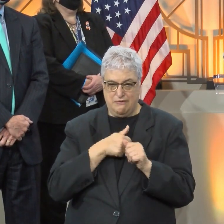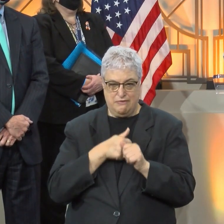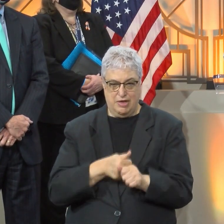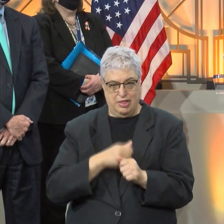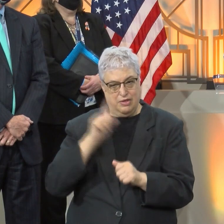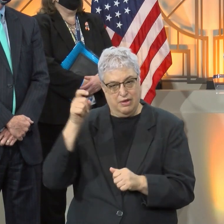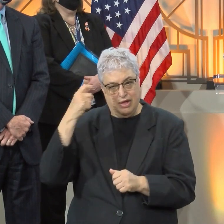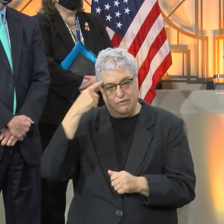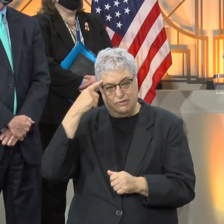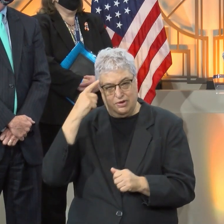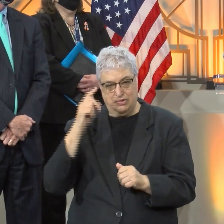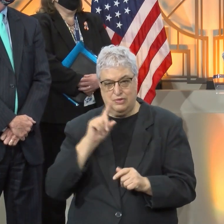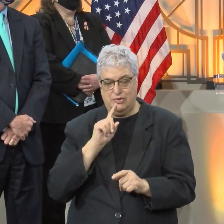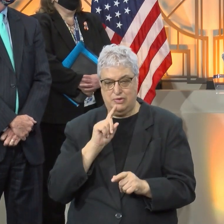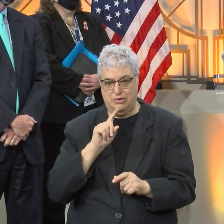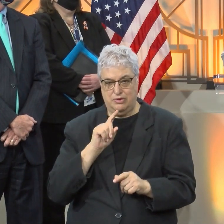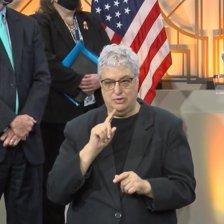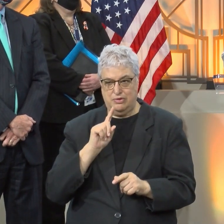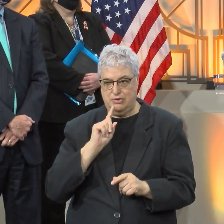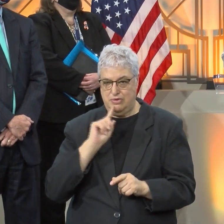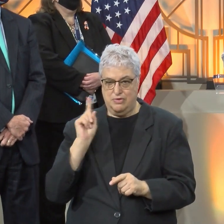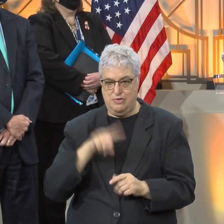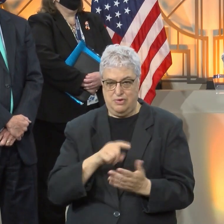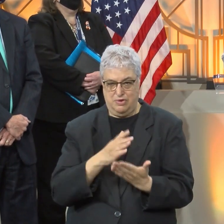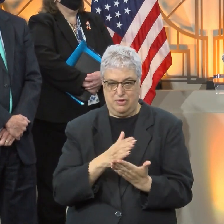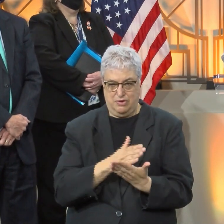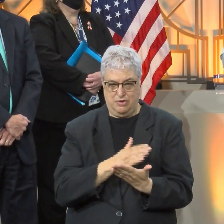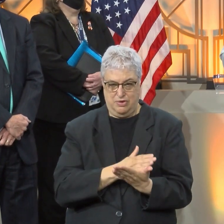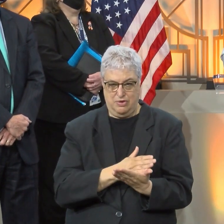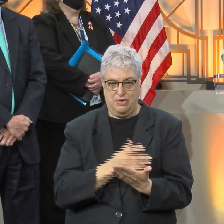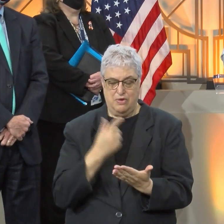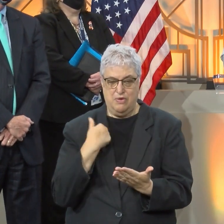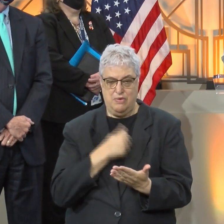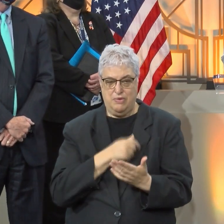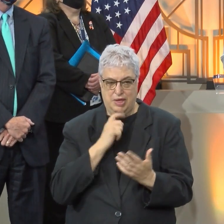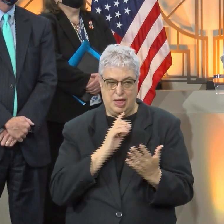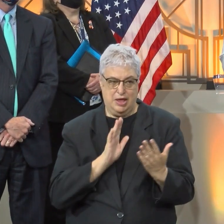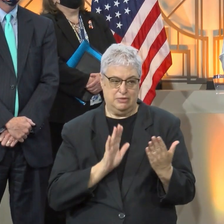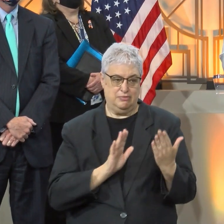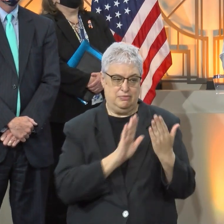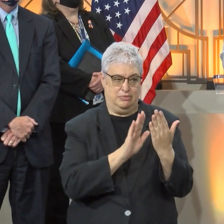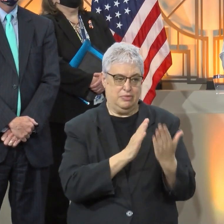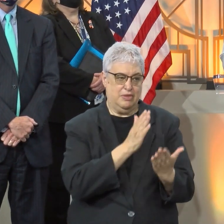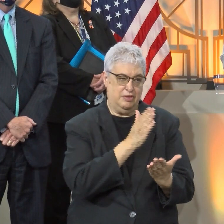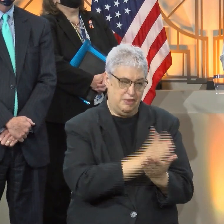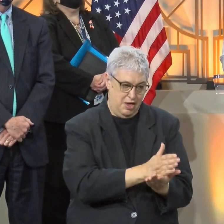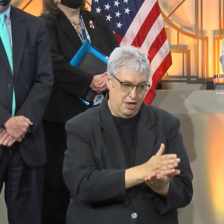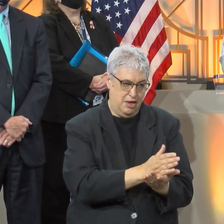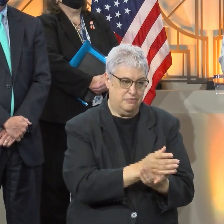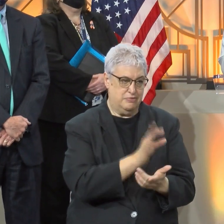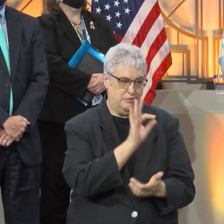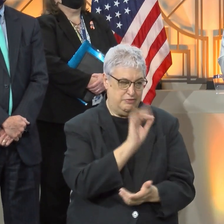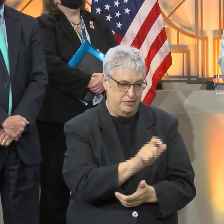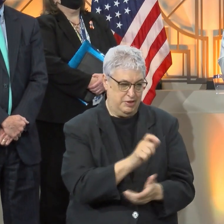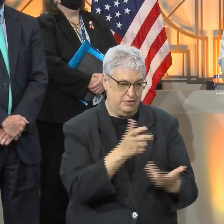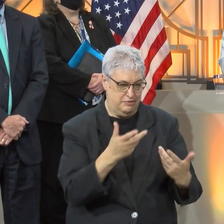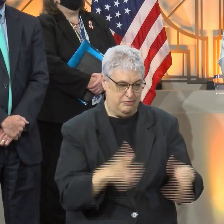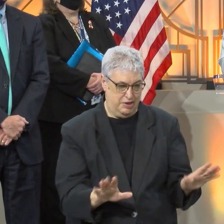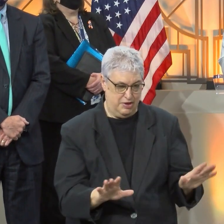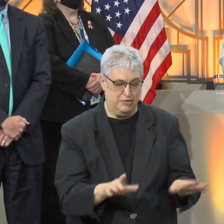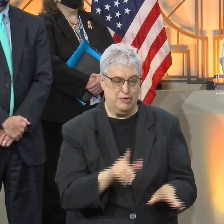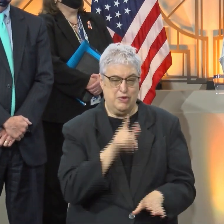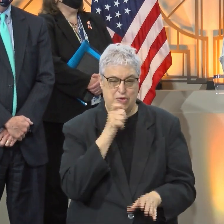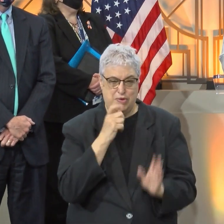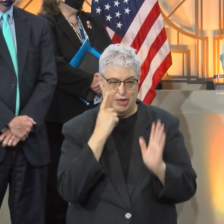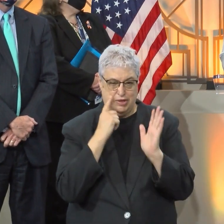and we're able to mitigate each one of those incidents on the spot. So again, a credit to our inspectors and a